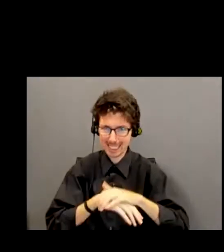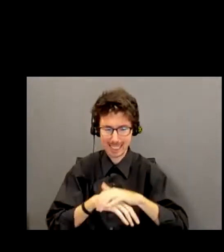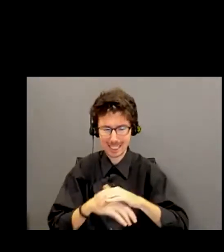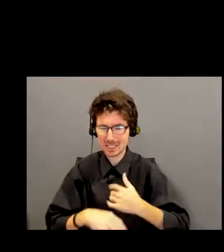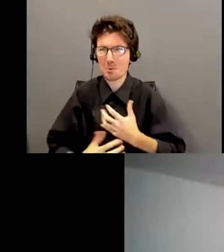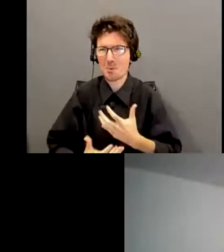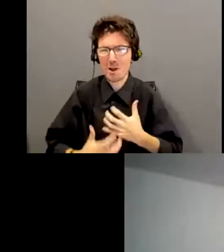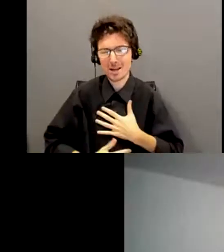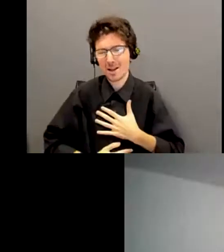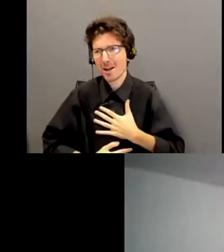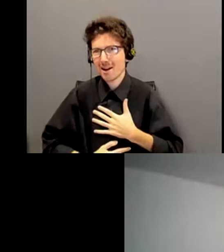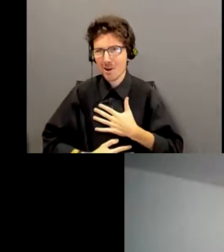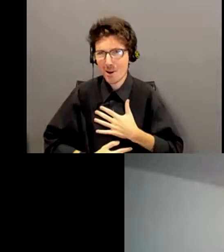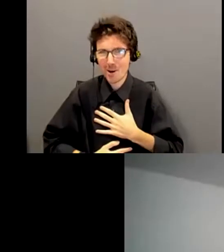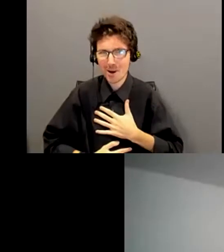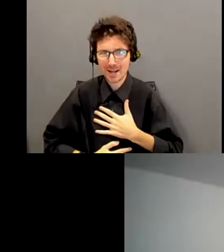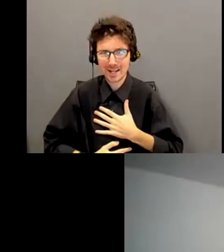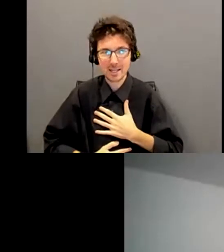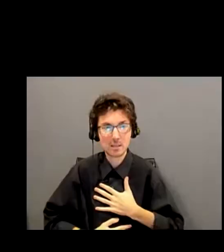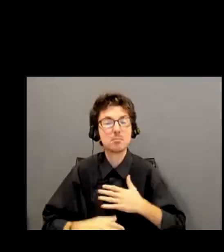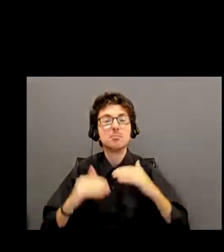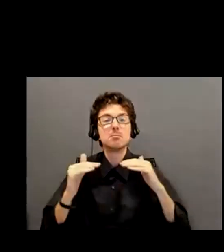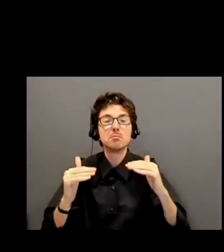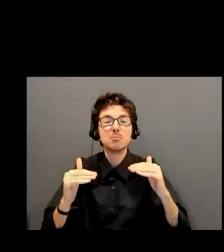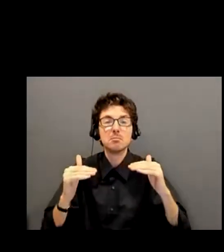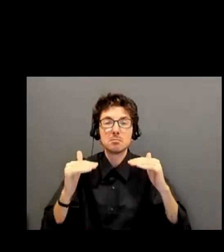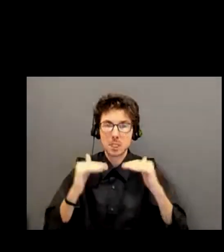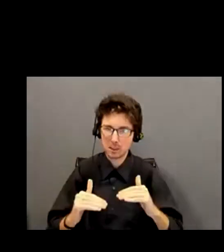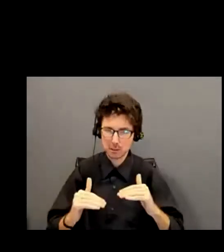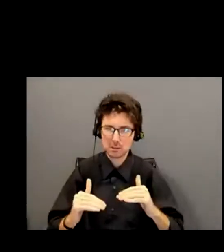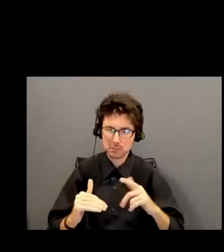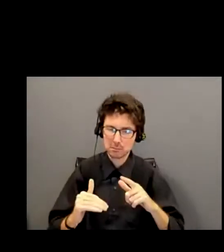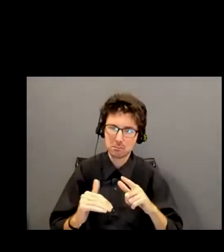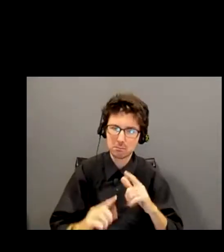We go to our next guest. One moment. Okay.